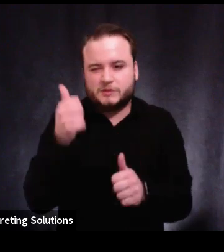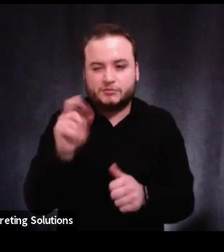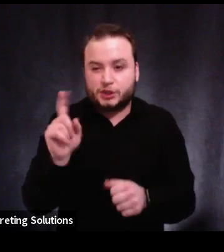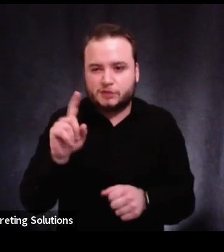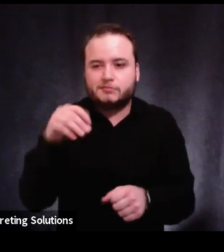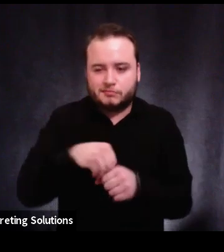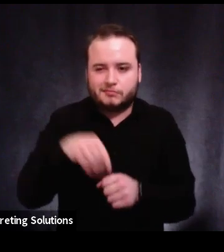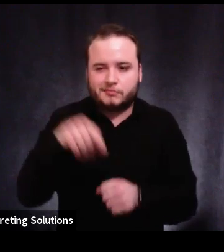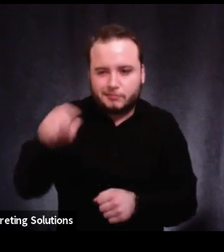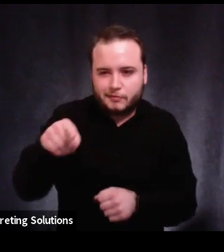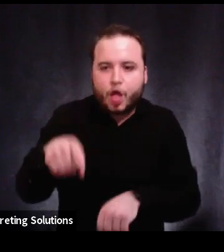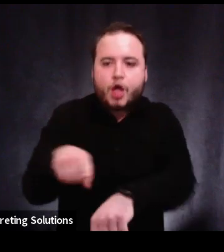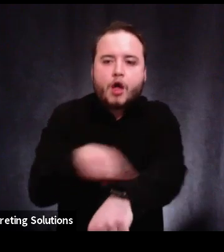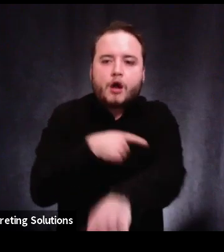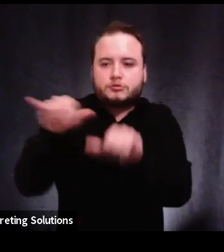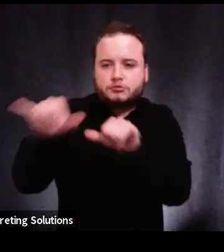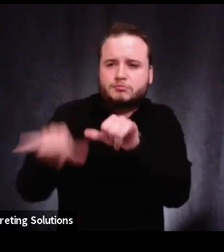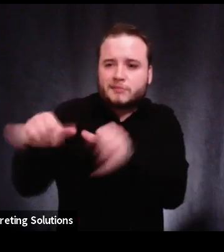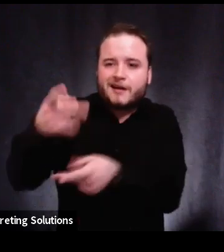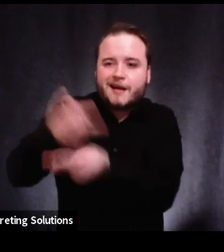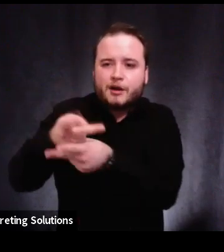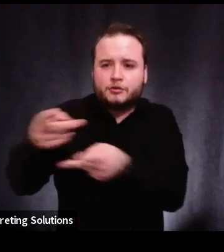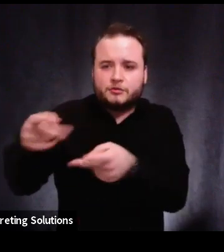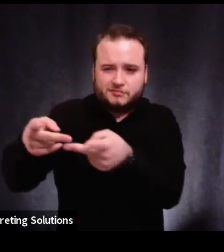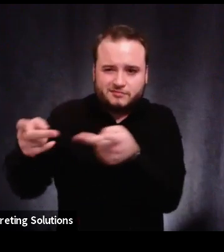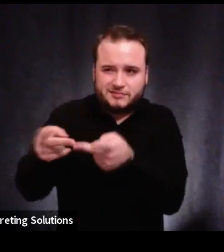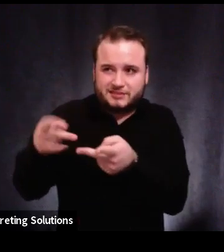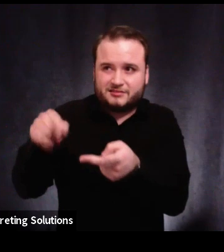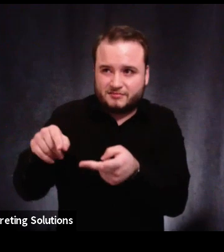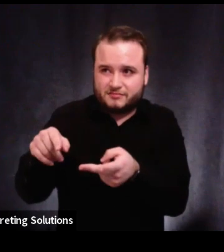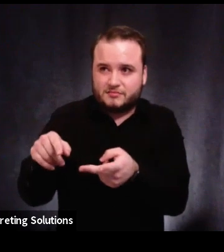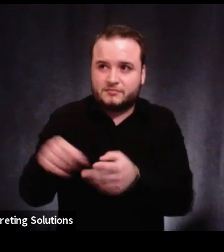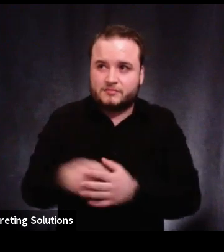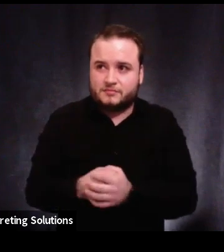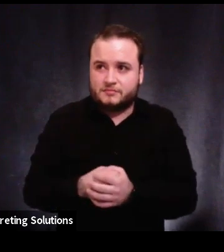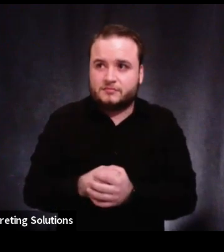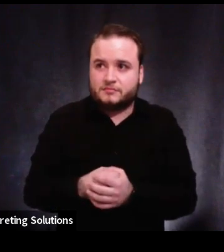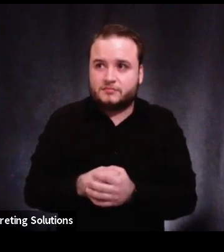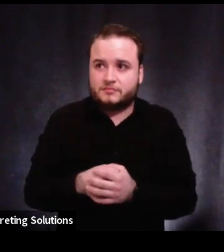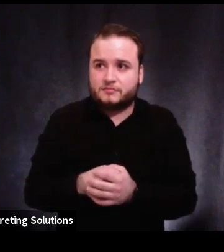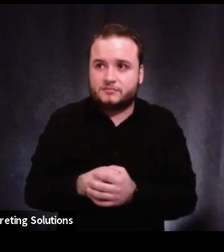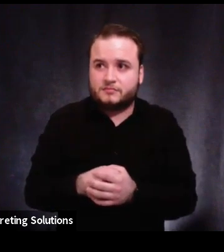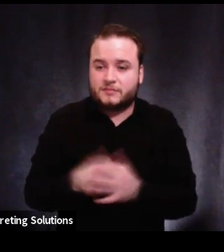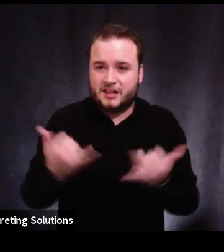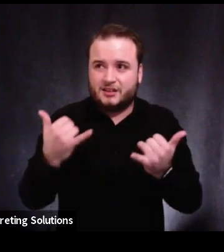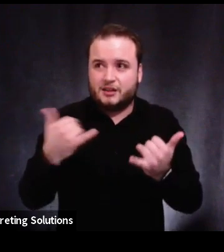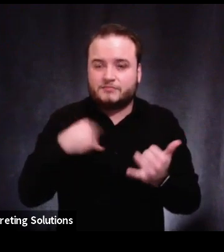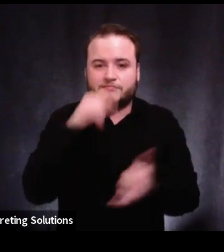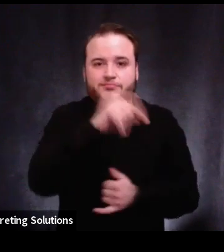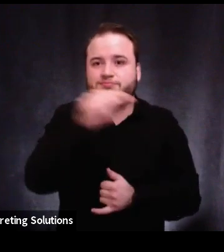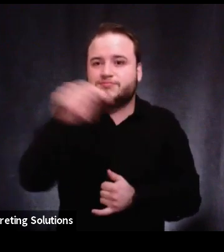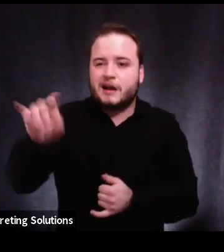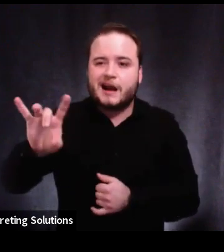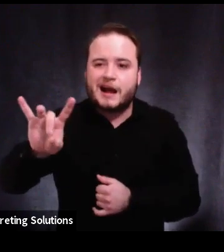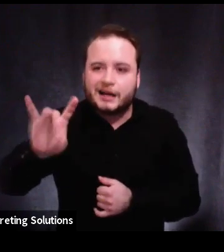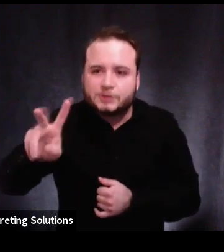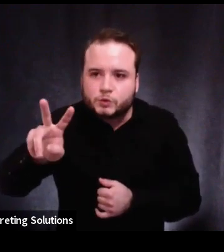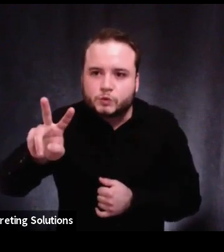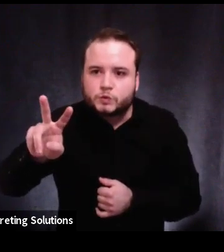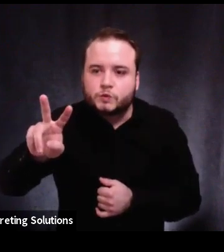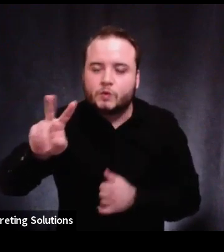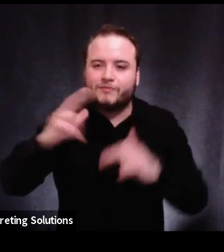at 82 facilities that have had a case or an exposure within their facility. And so we're working